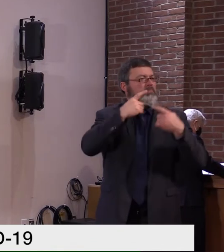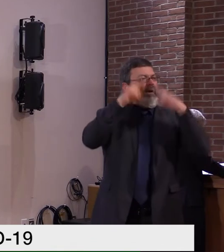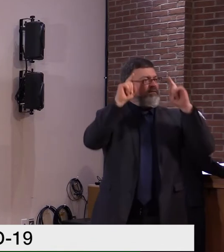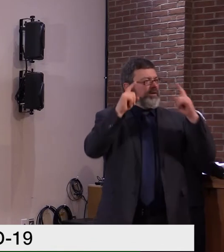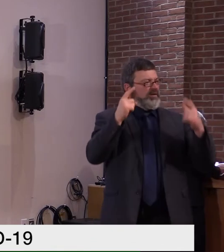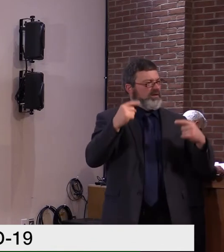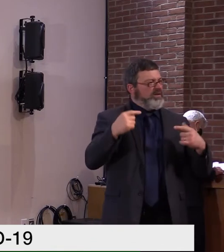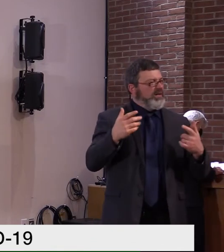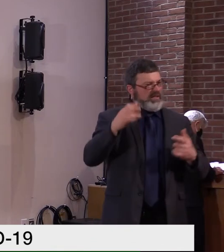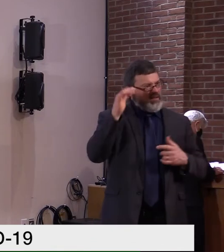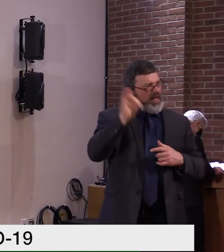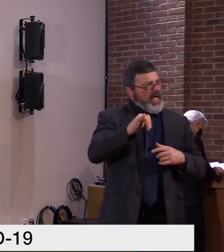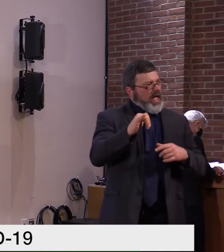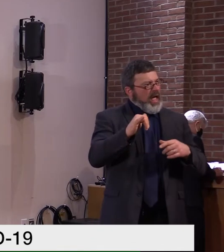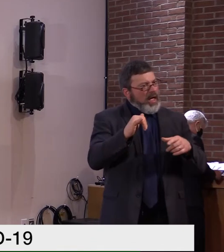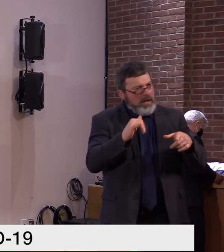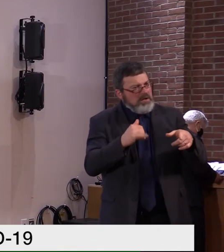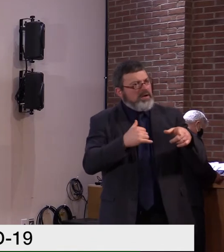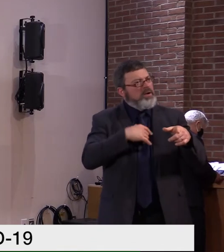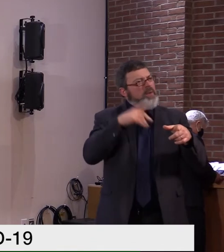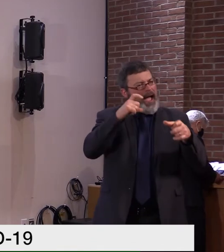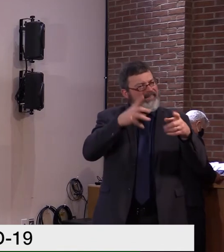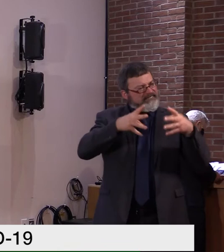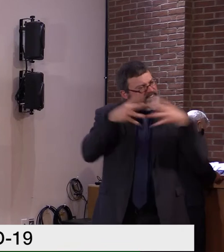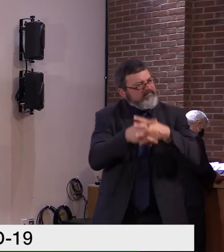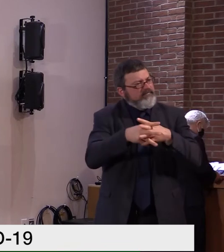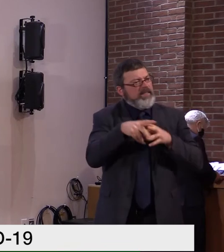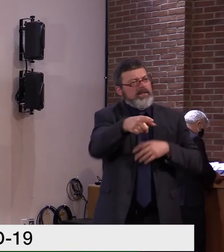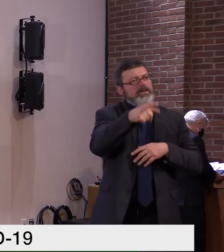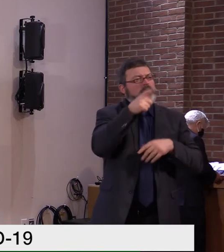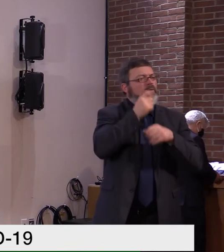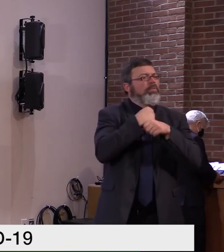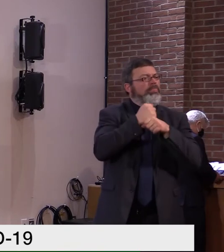or anything. I mean, Dr. Levine should be here for this one. But